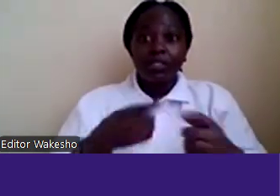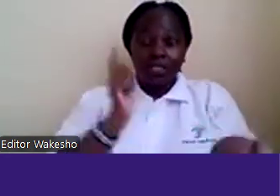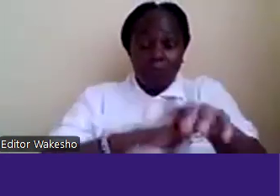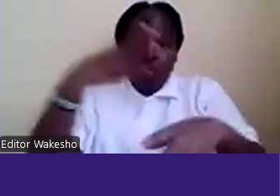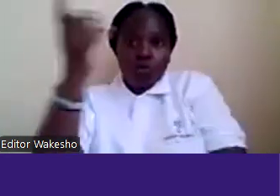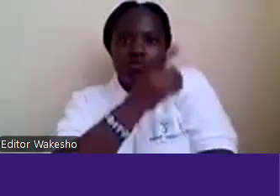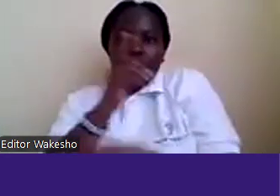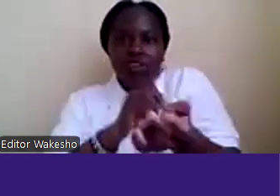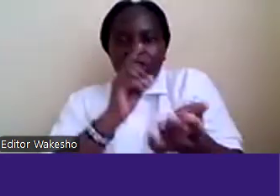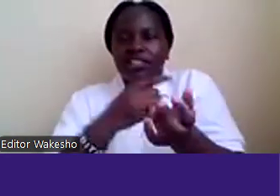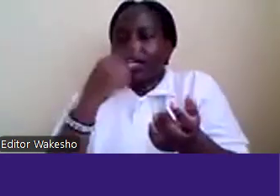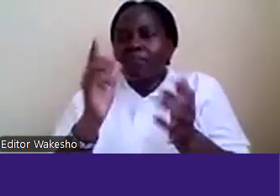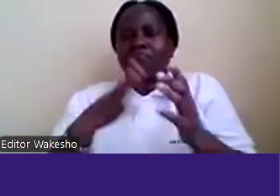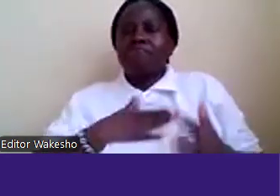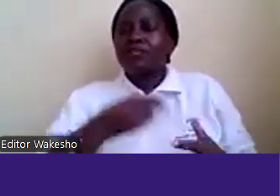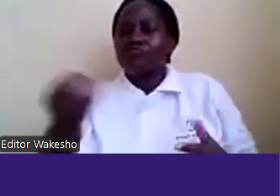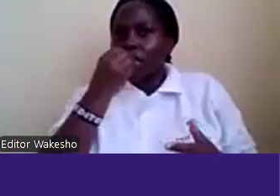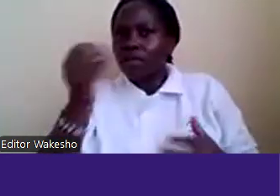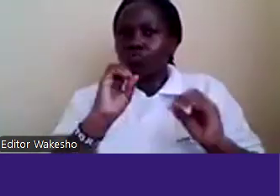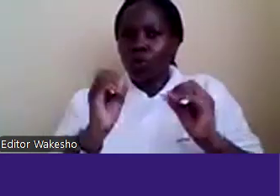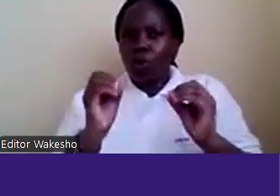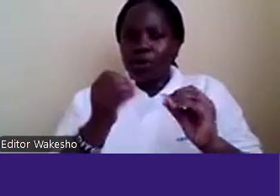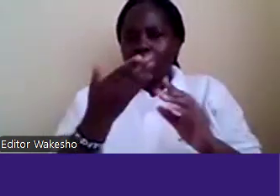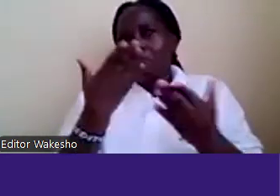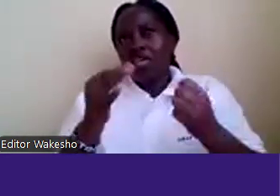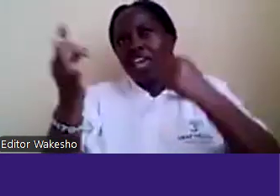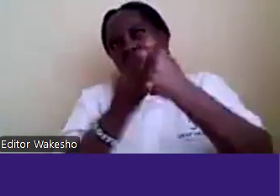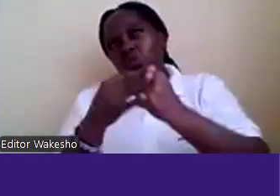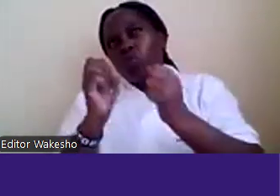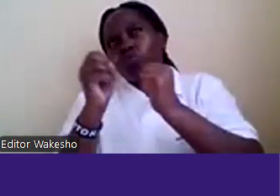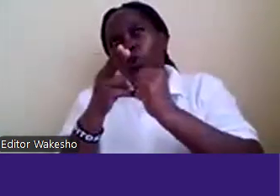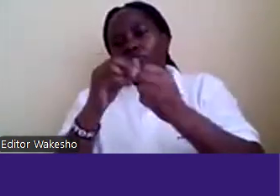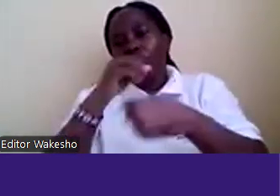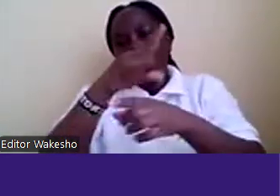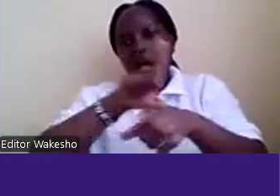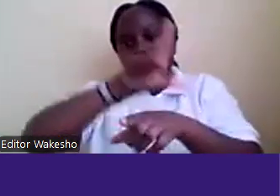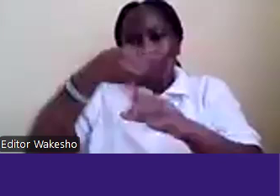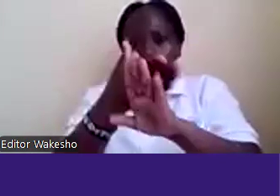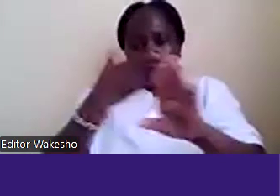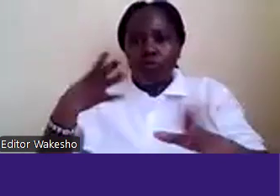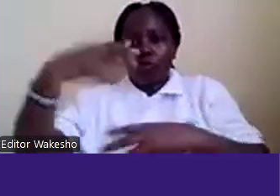8 to 12 hours before going in for the test. Then when you go in for the test, right?